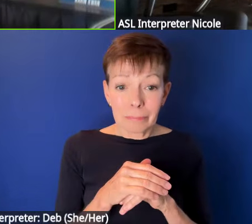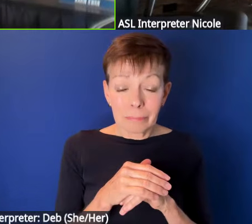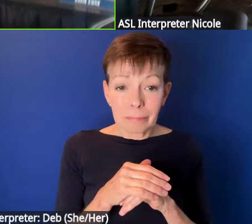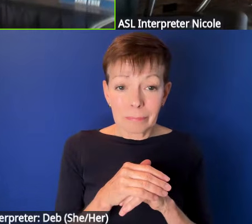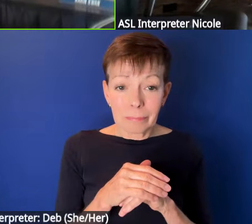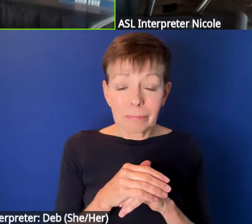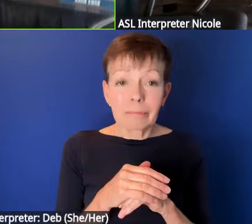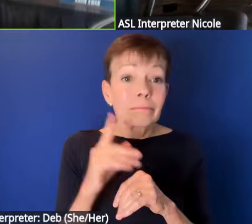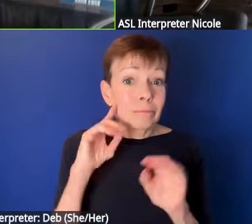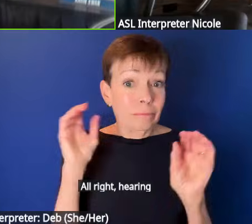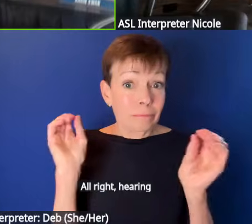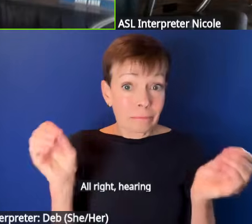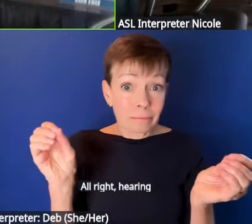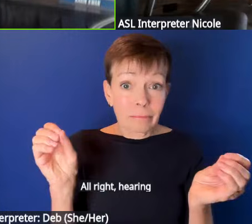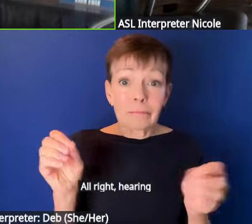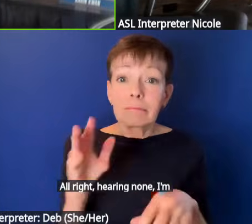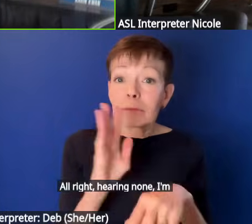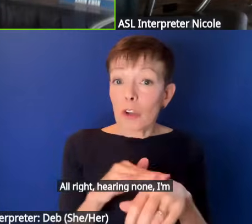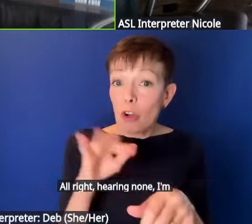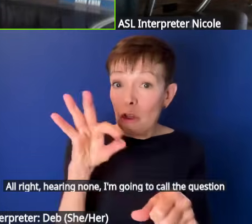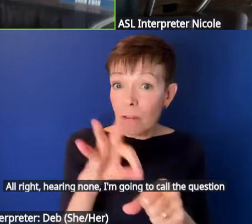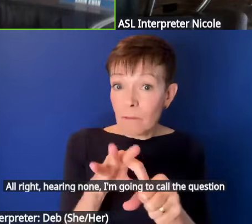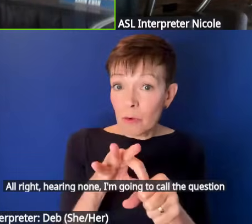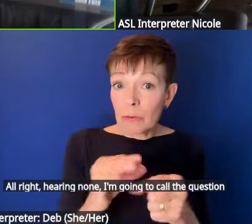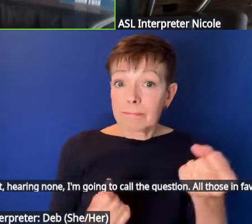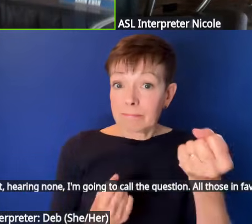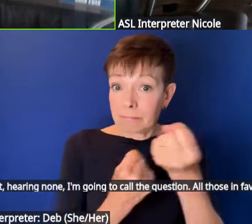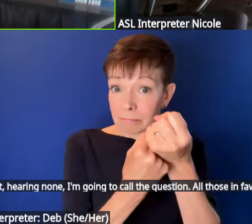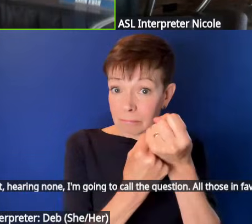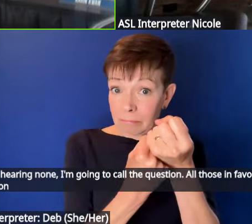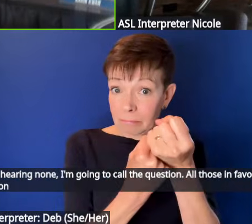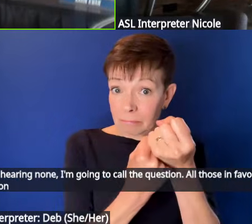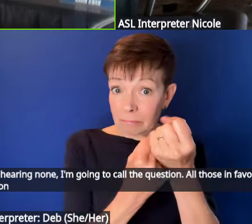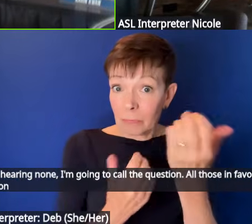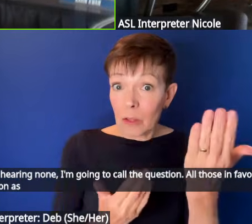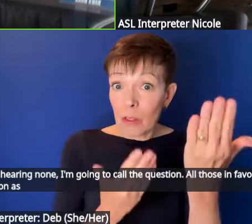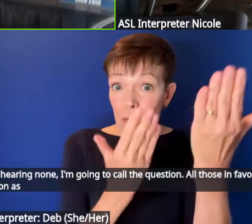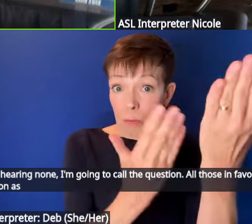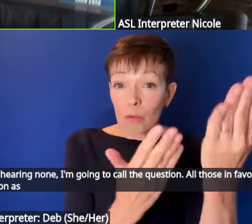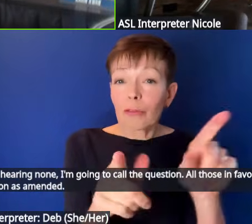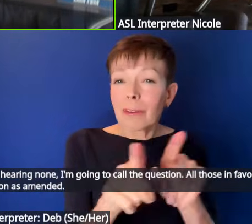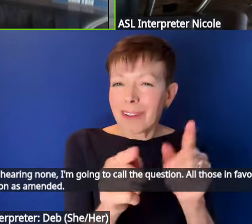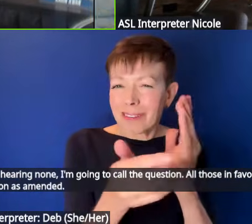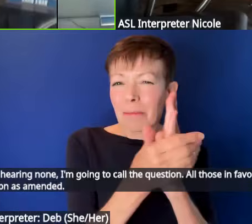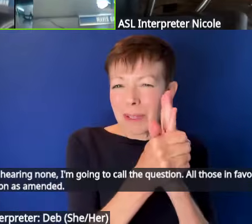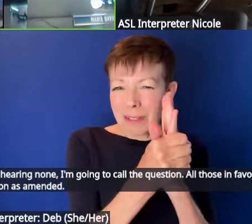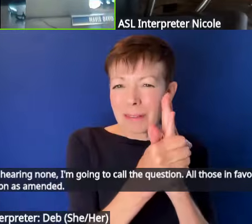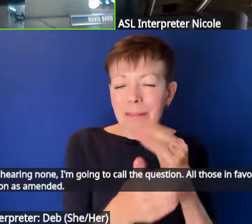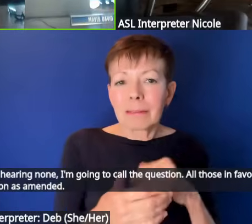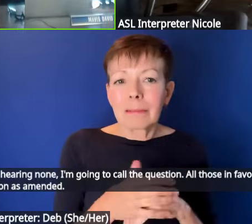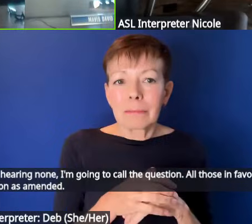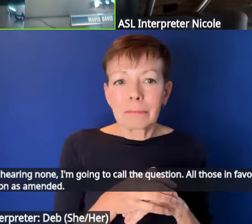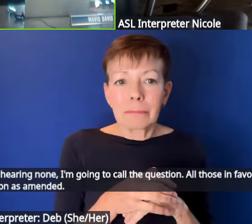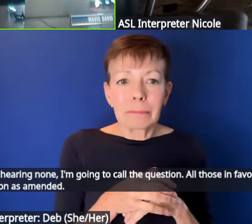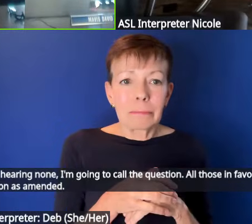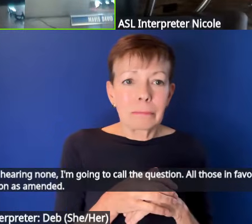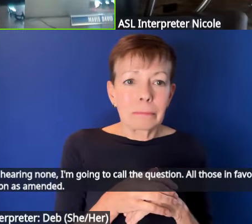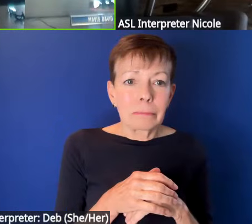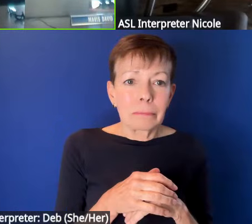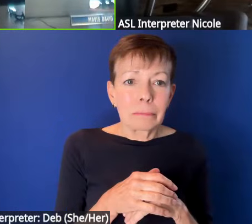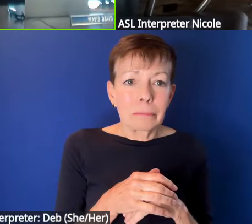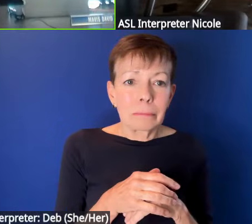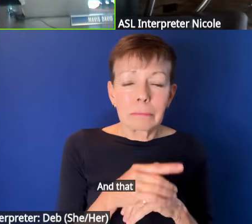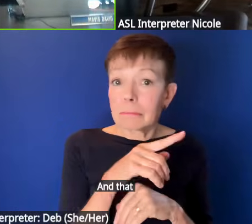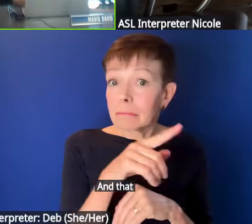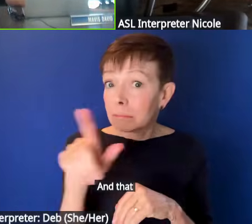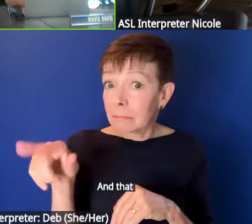All right, hearing none, I'm going to call the question. All those in favor of the motion as amended? And that